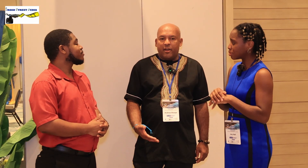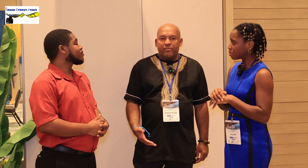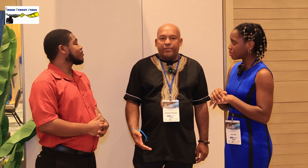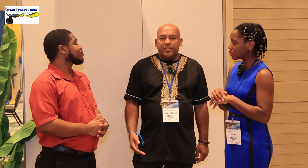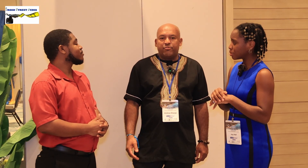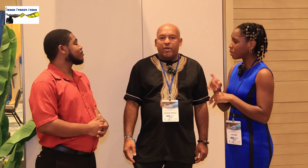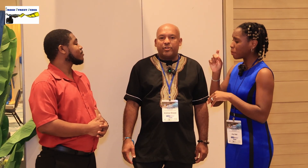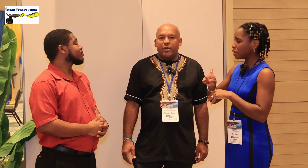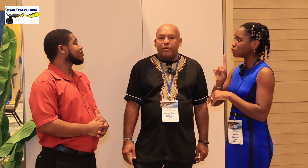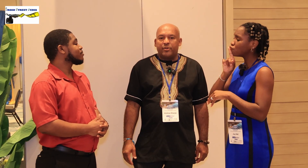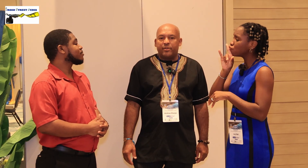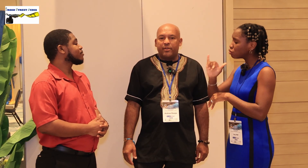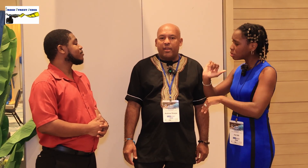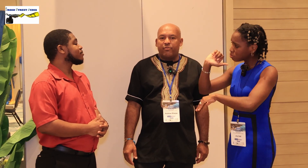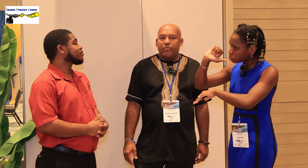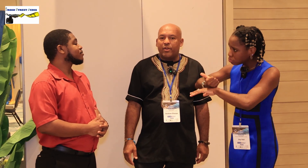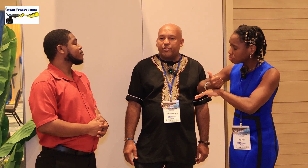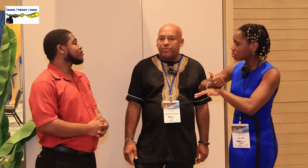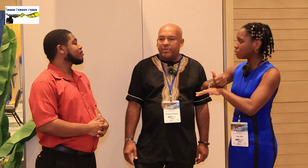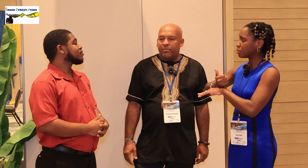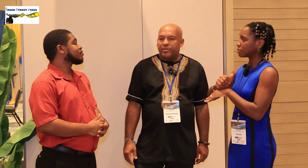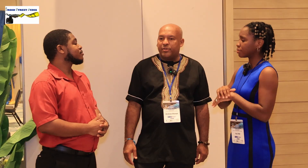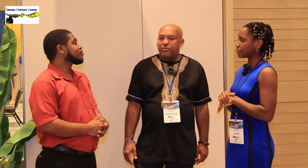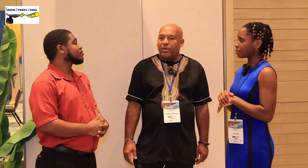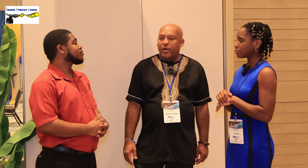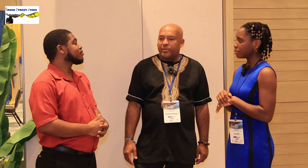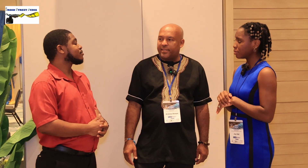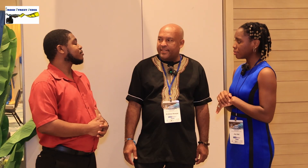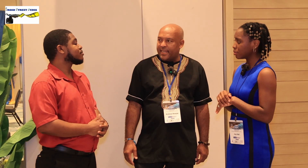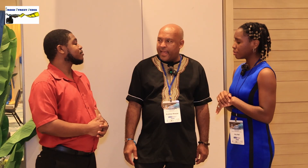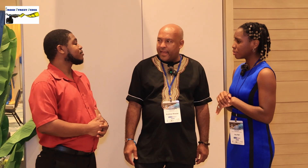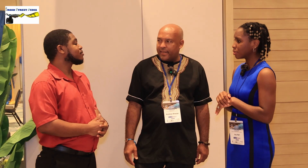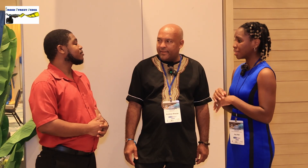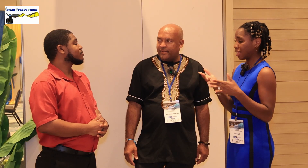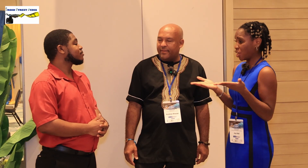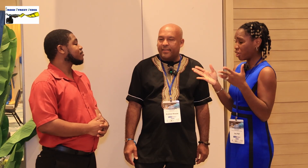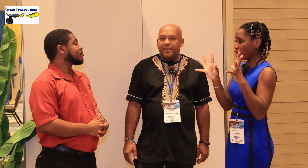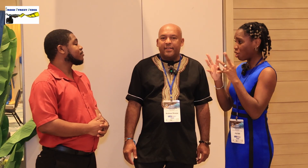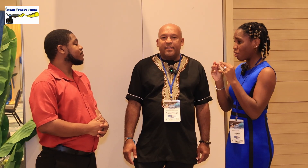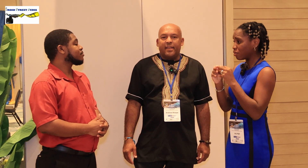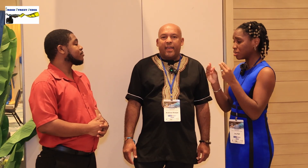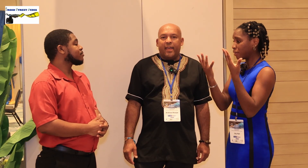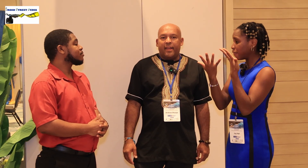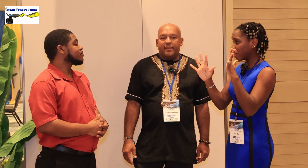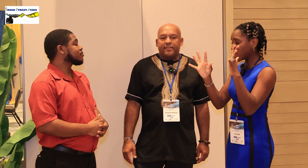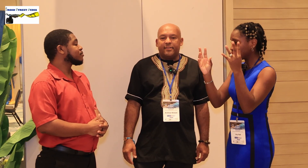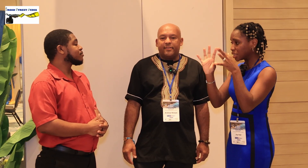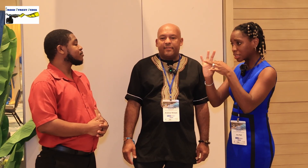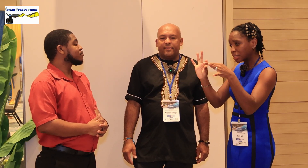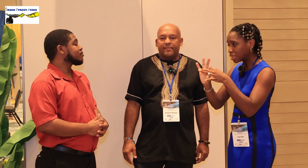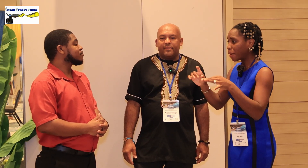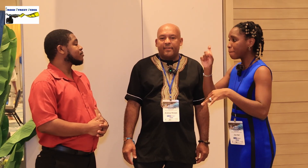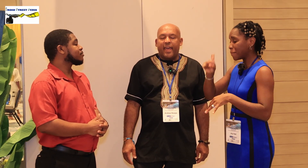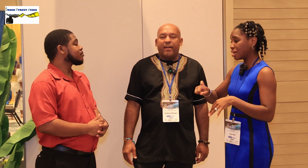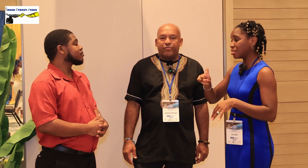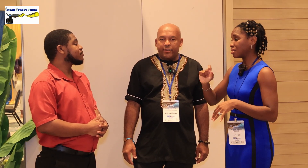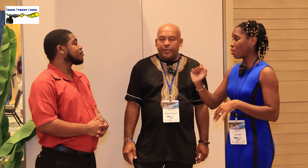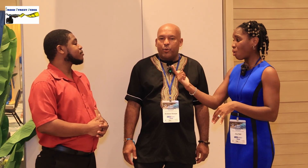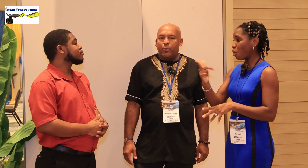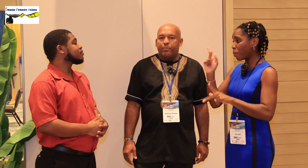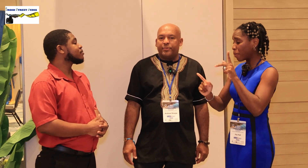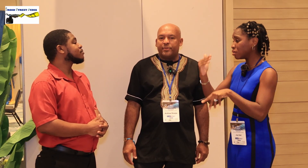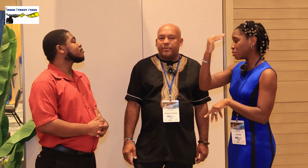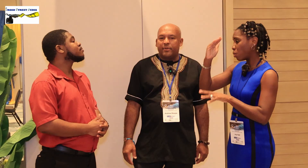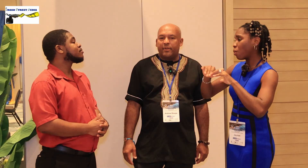As the conference brought out, everyone should be able to know how to sign. And I have